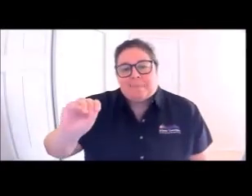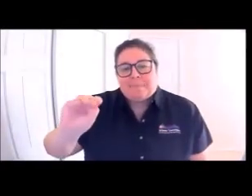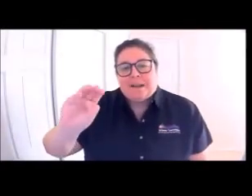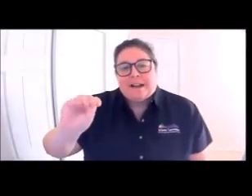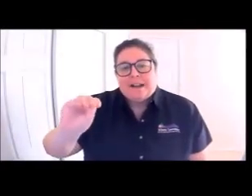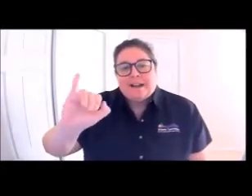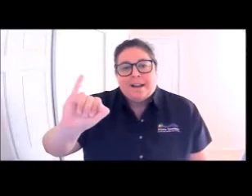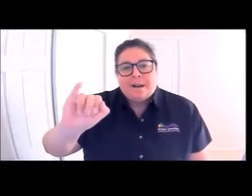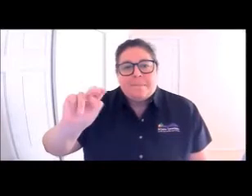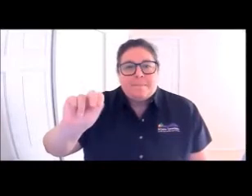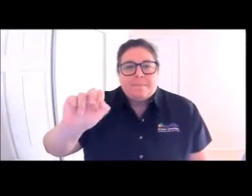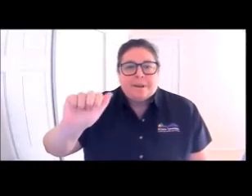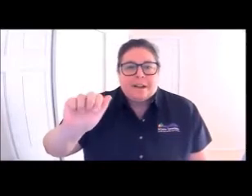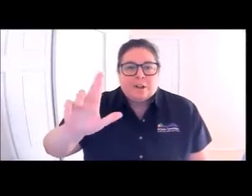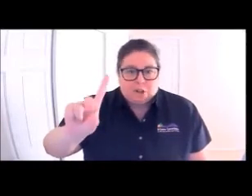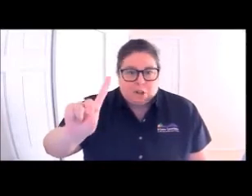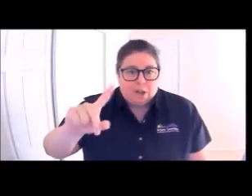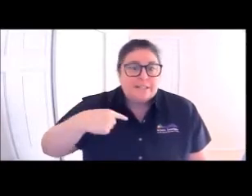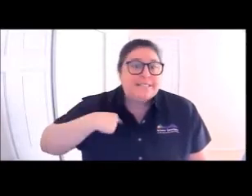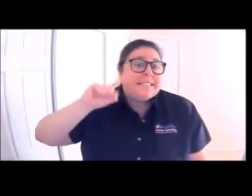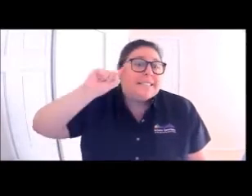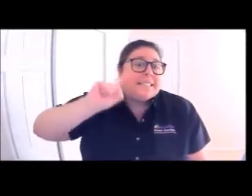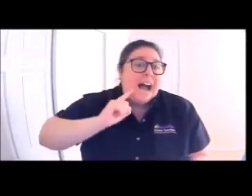Hello, I'm Kim Menard.